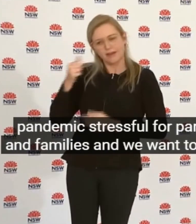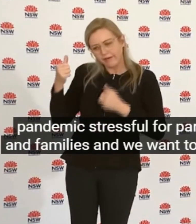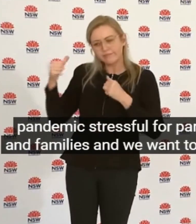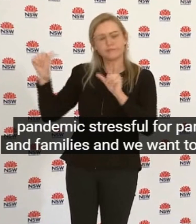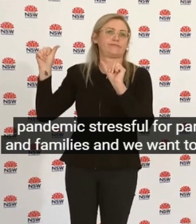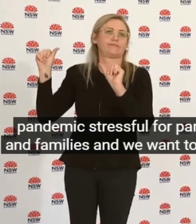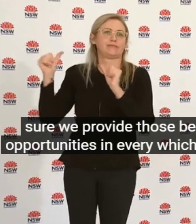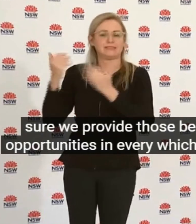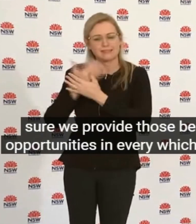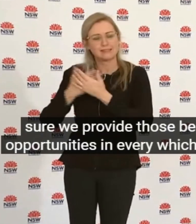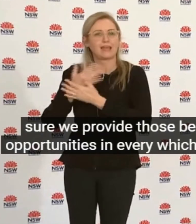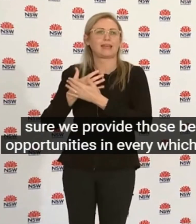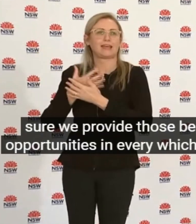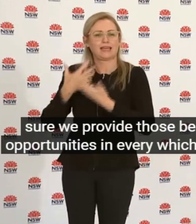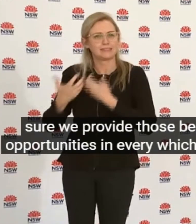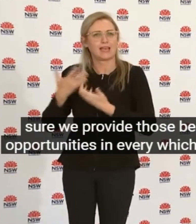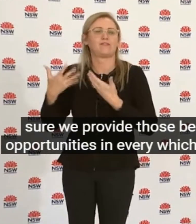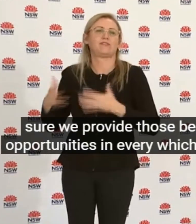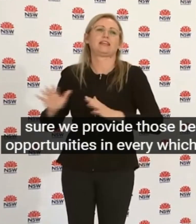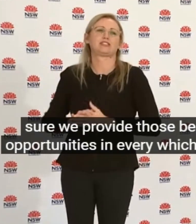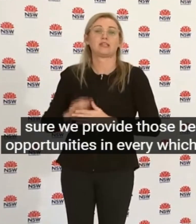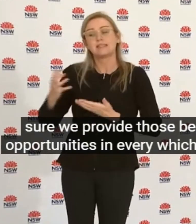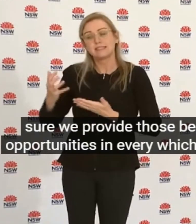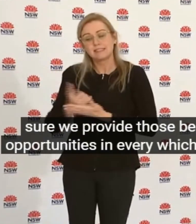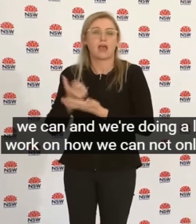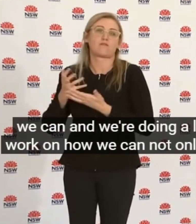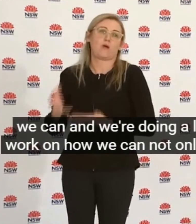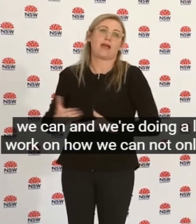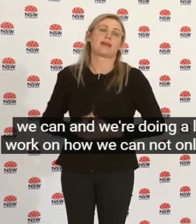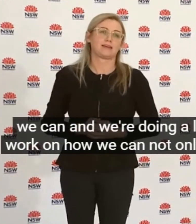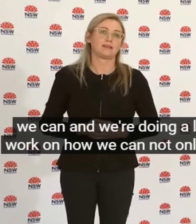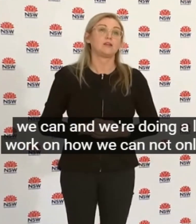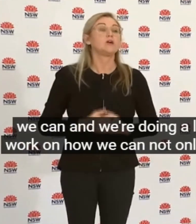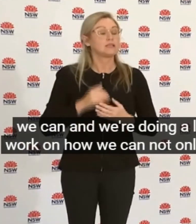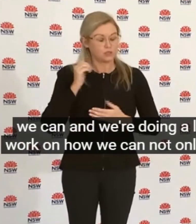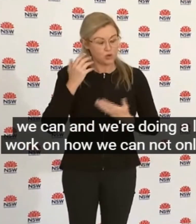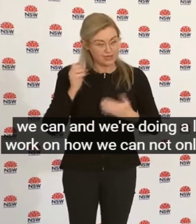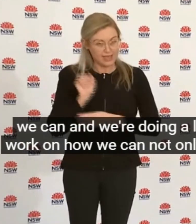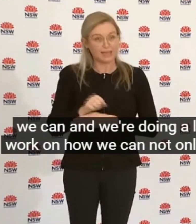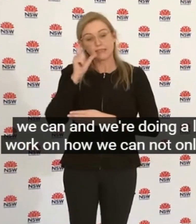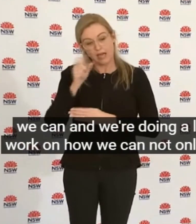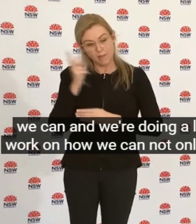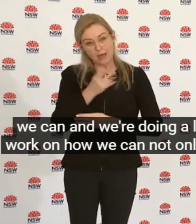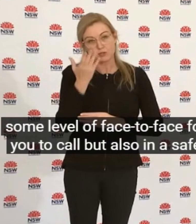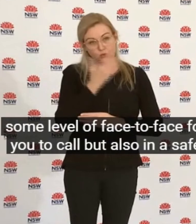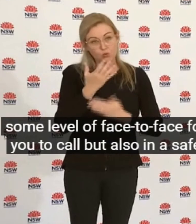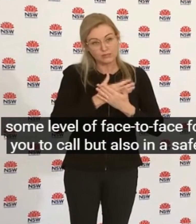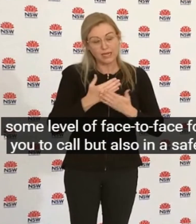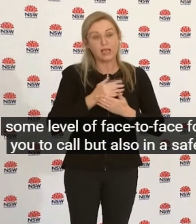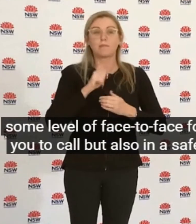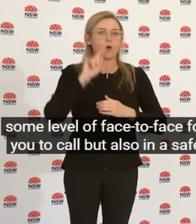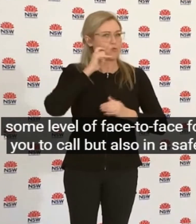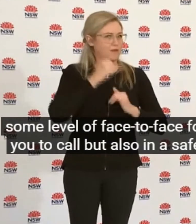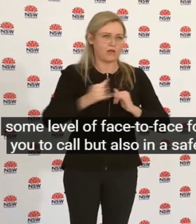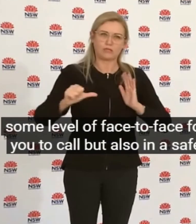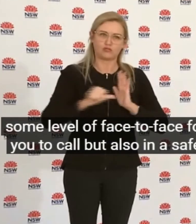some level of face-to-face for Year 12, but also in a safe way. So please know there'll be very strict conditions, especially in those 8 local government areas. We don't